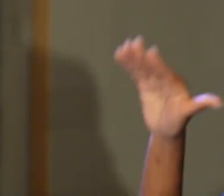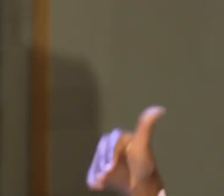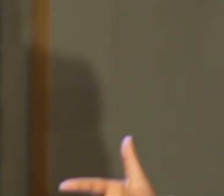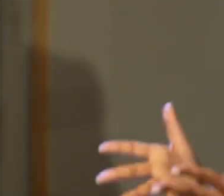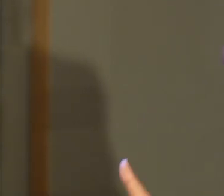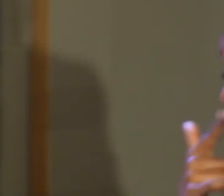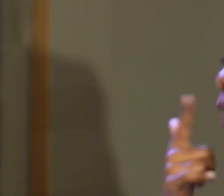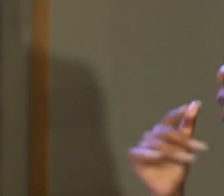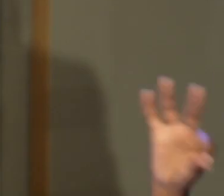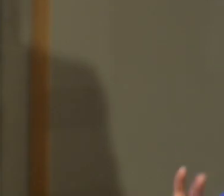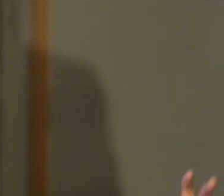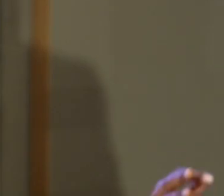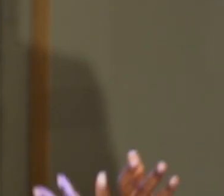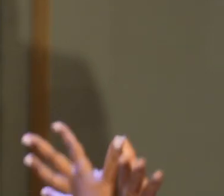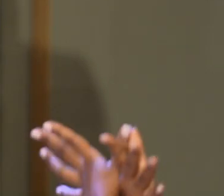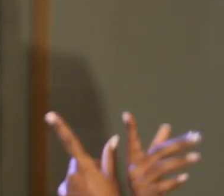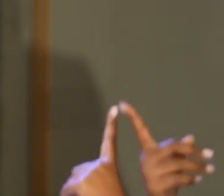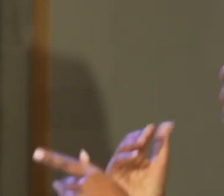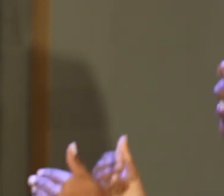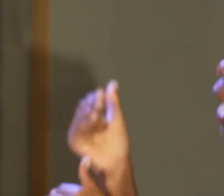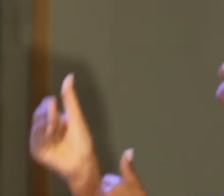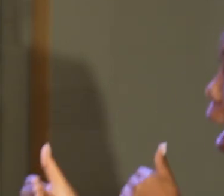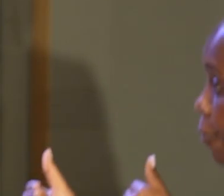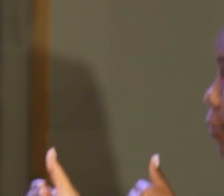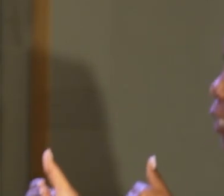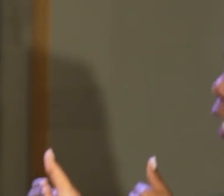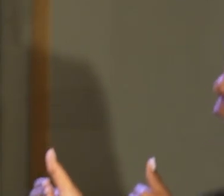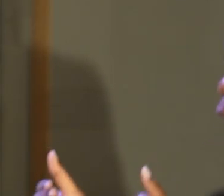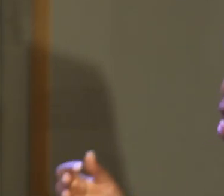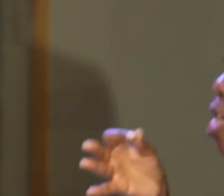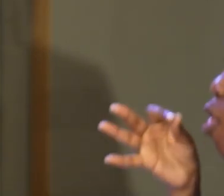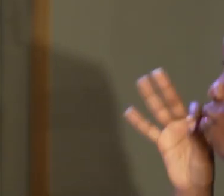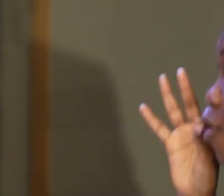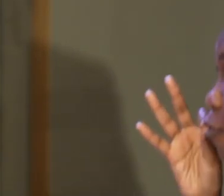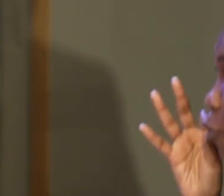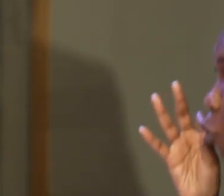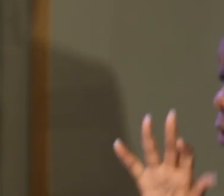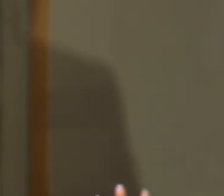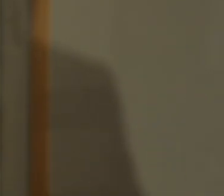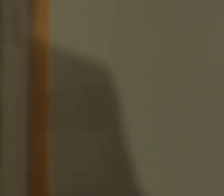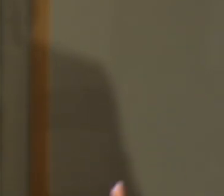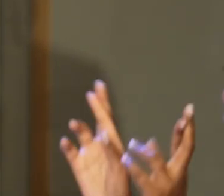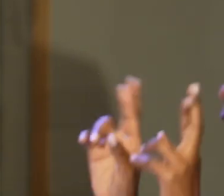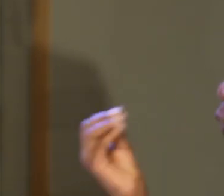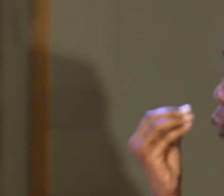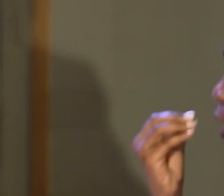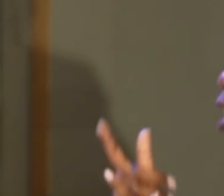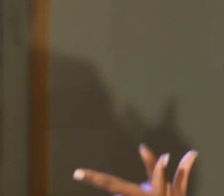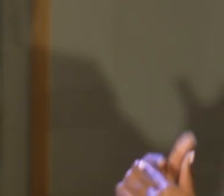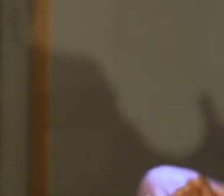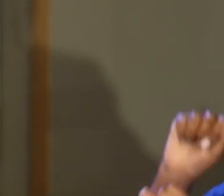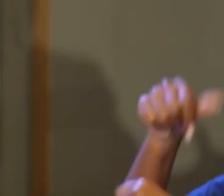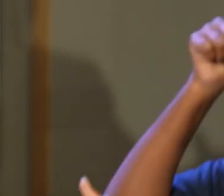the benefit of a butterfly, but after the fruits ripen, then we can remember the what? The butterfly